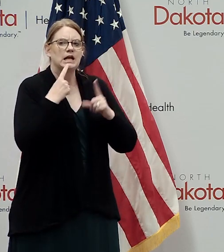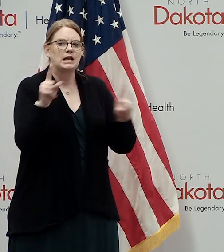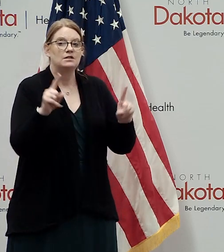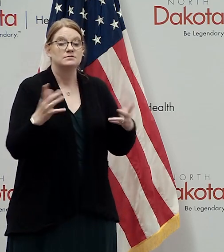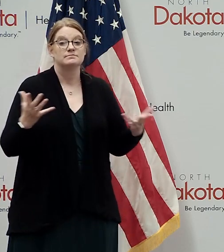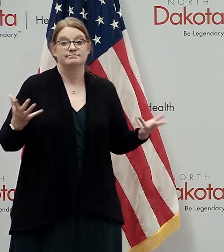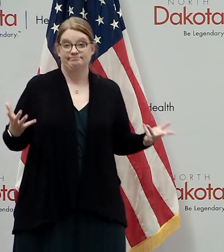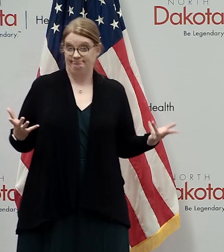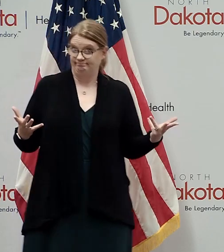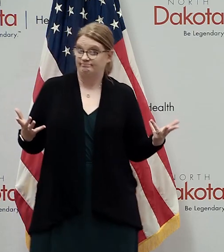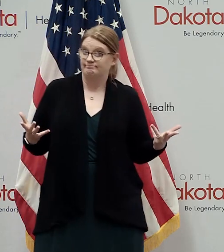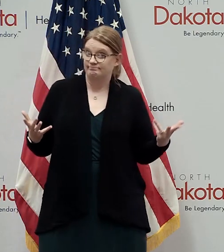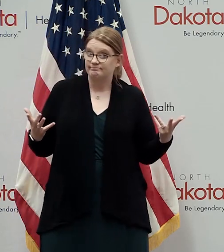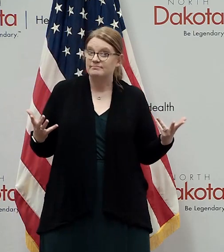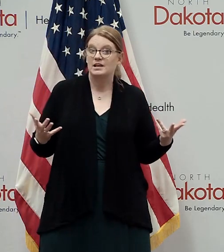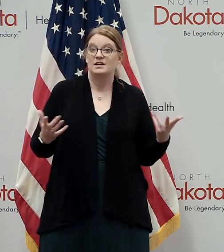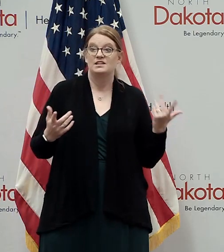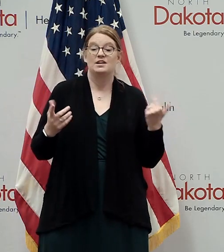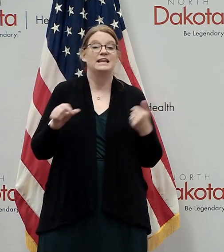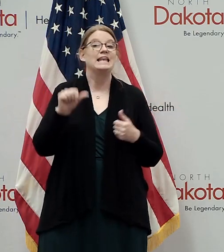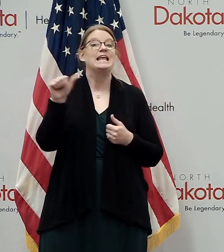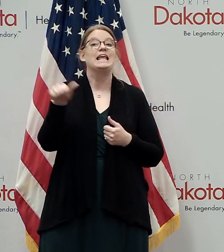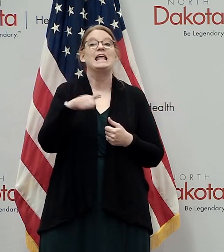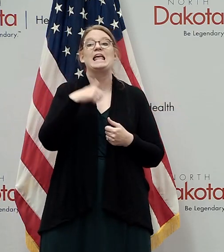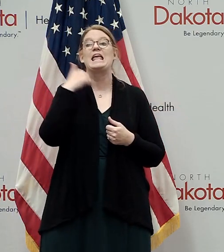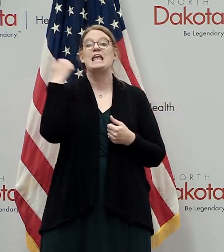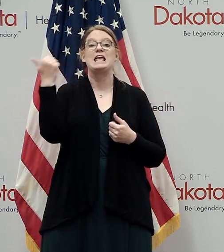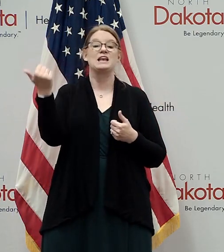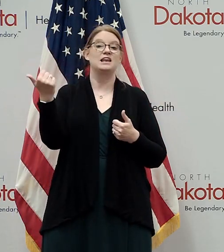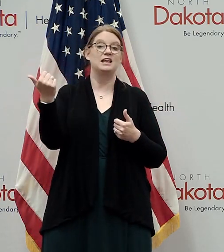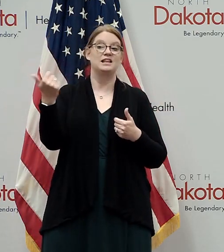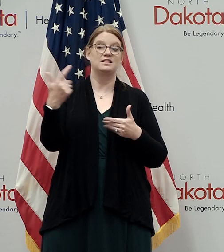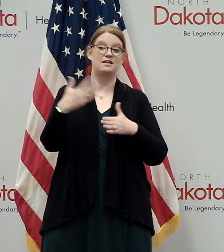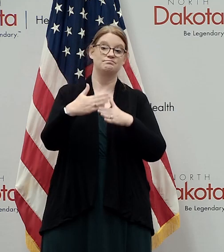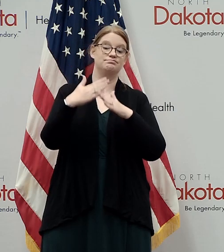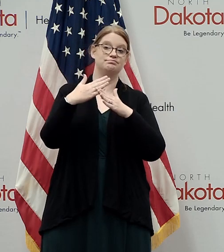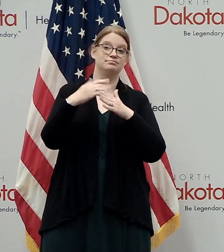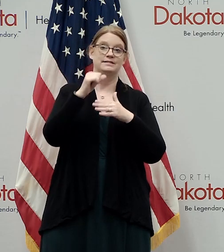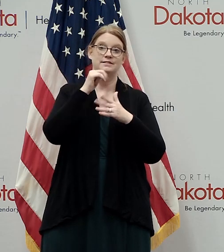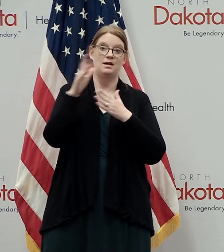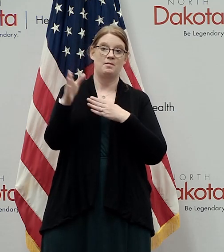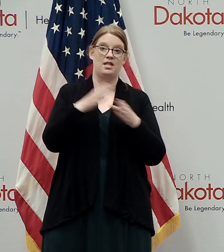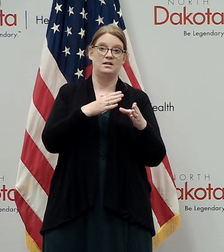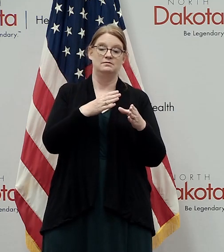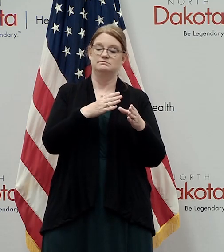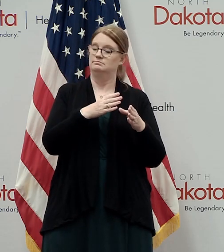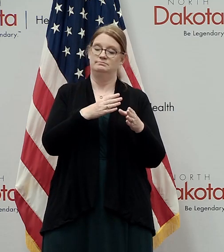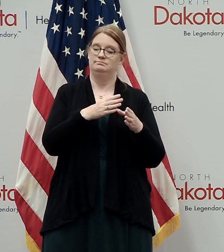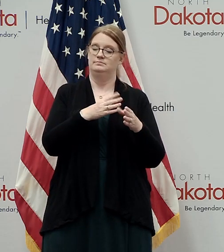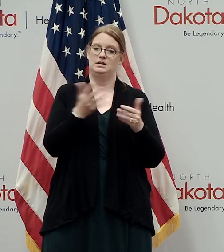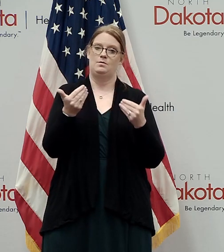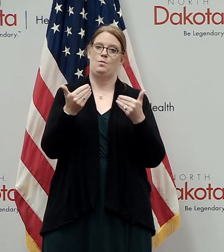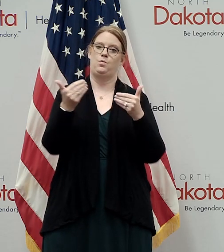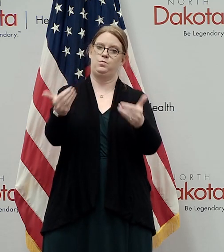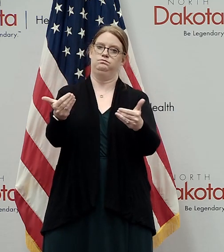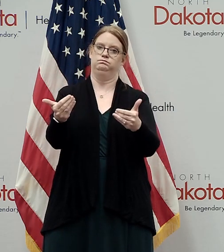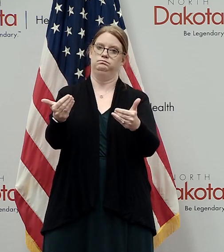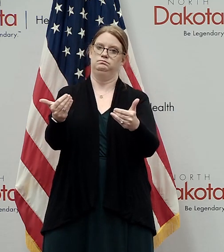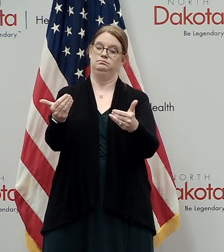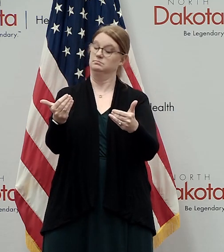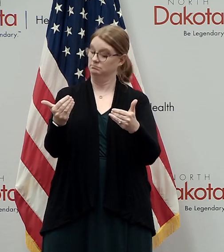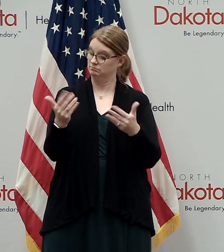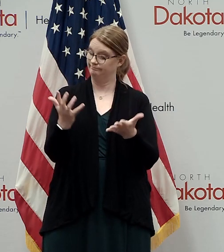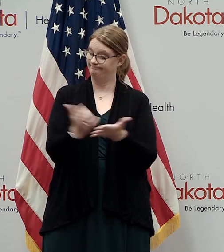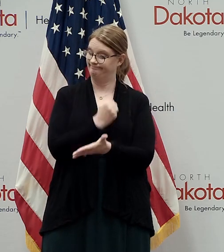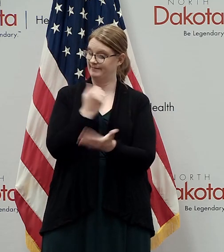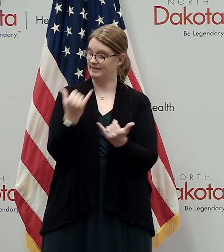now all those, any perceived obstacle for not planning is taken away, and they should be digging in as hard as possible